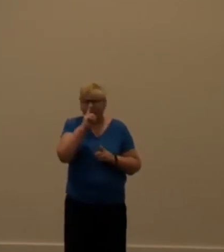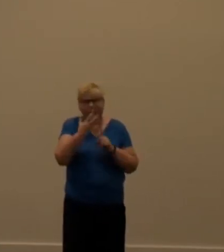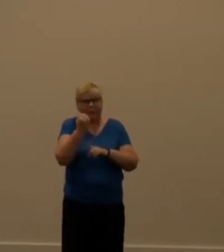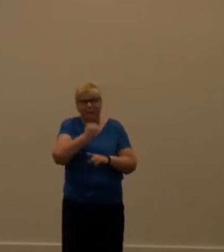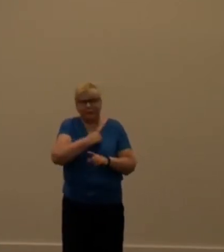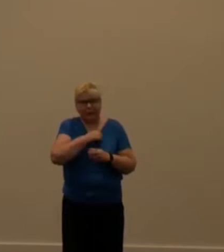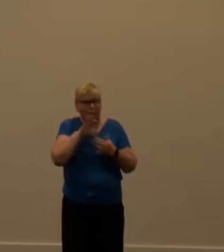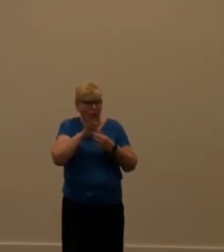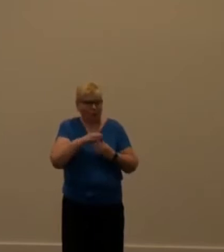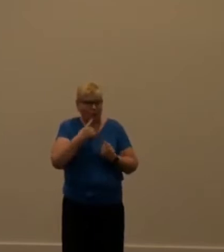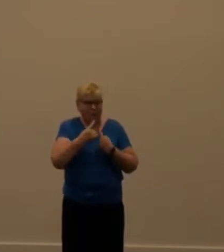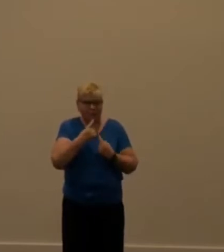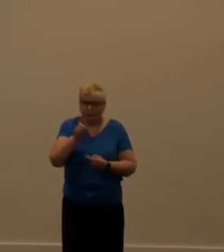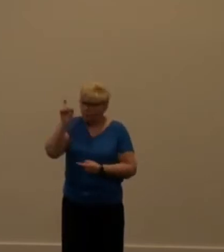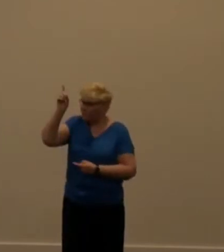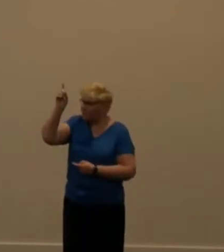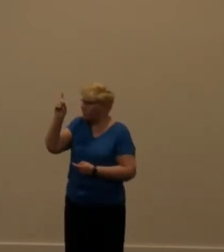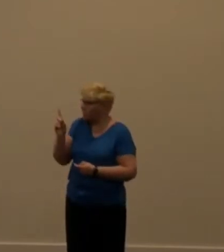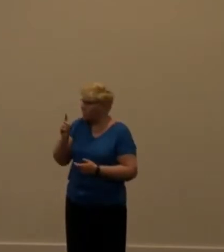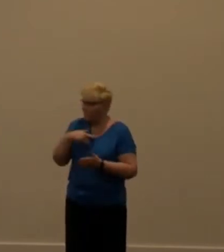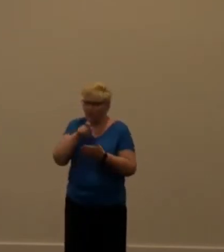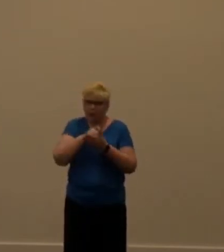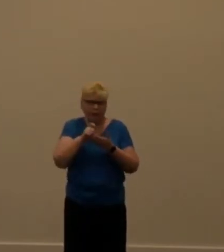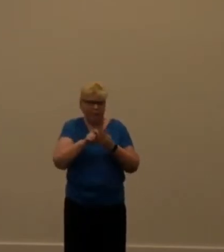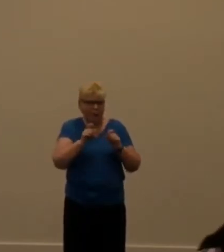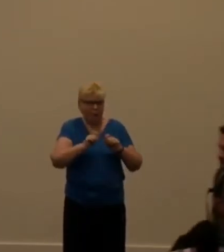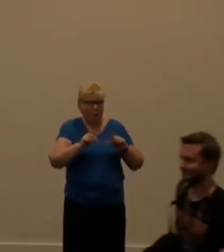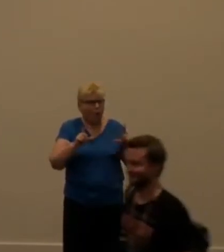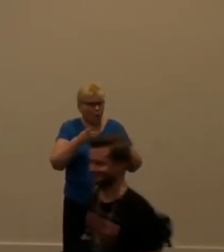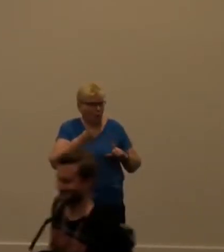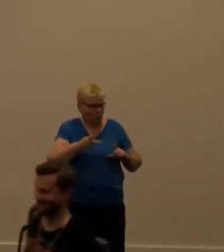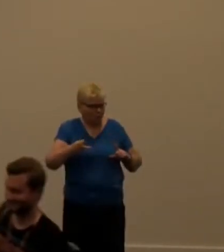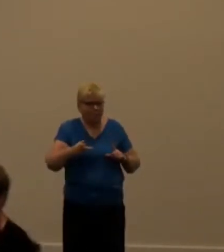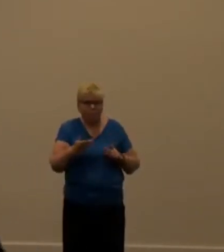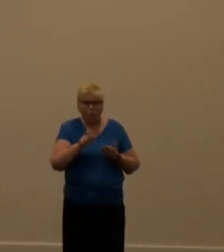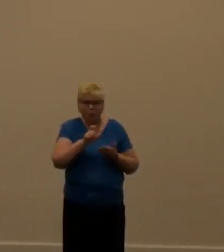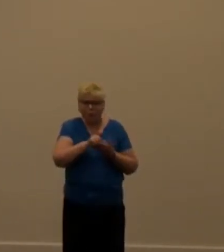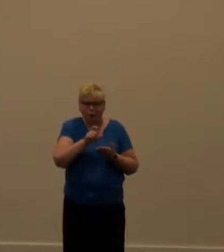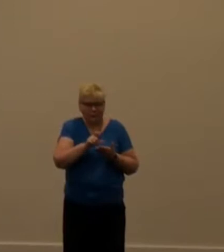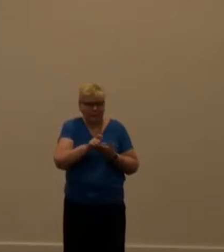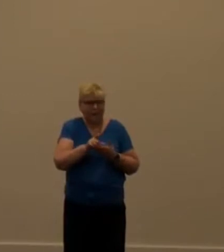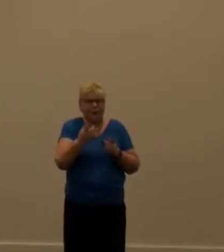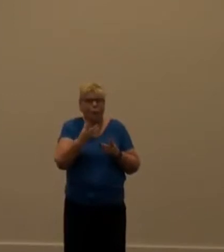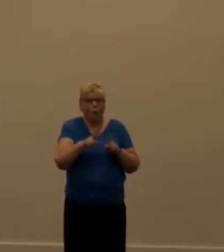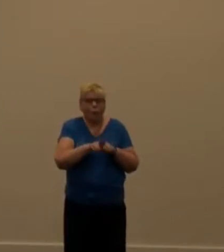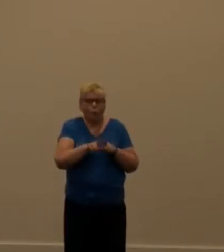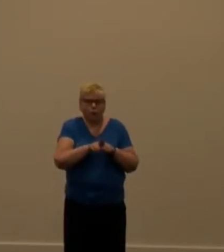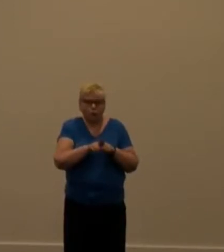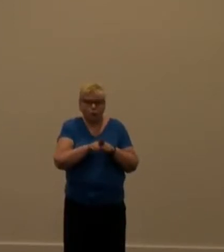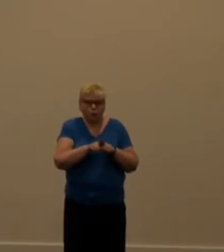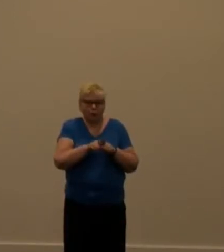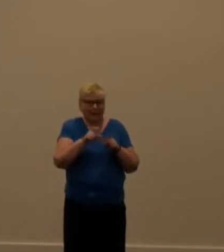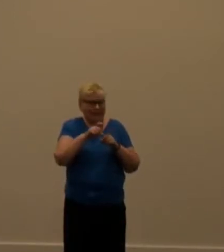and I have a blog. I usually write mostly about Dynamics 365 marketing, and also Dynamics